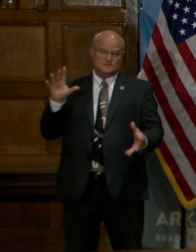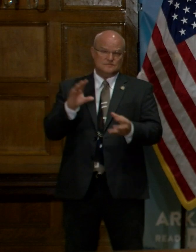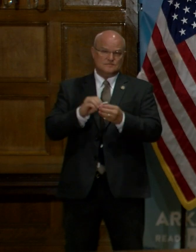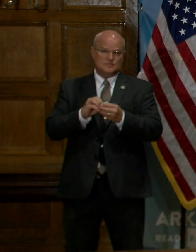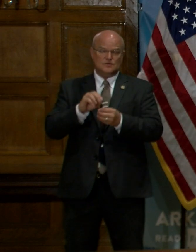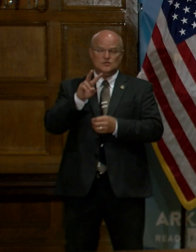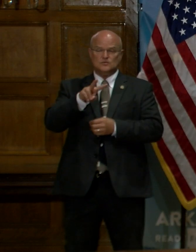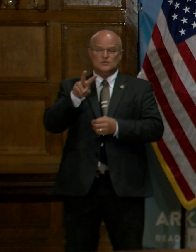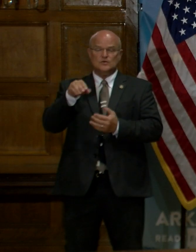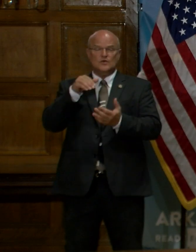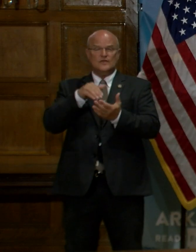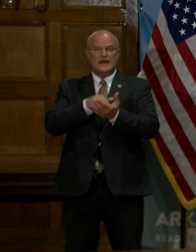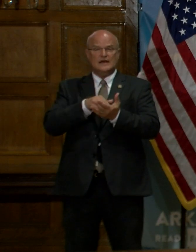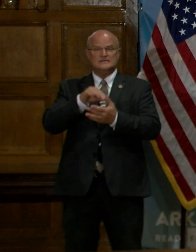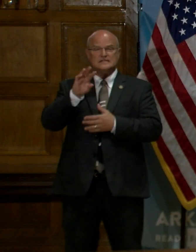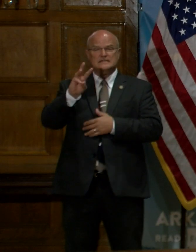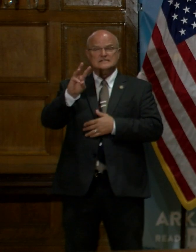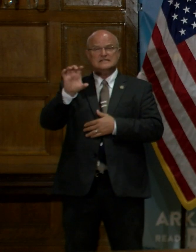of